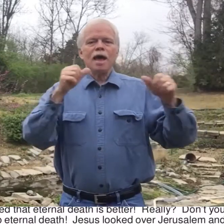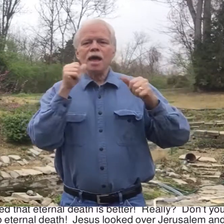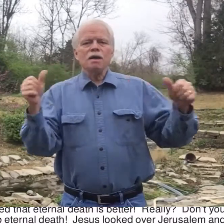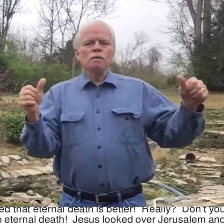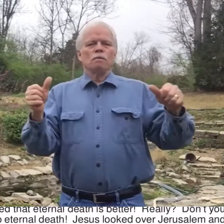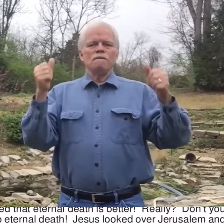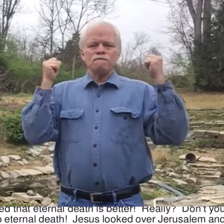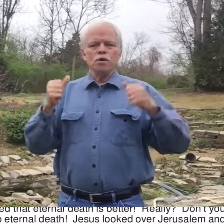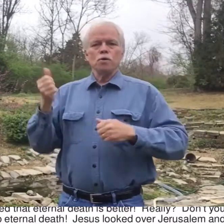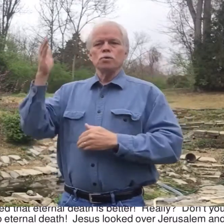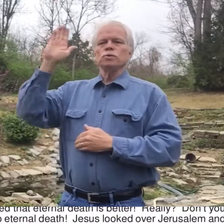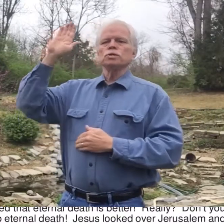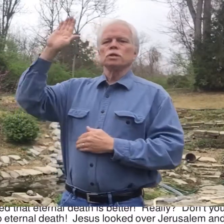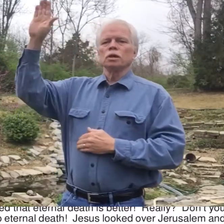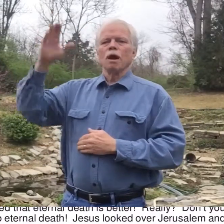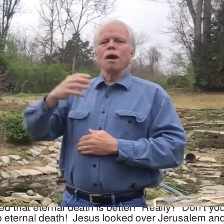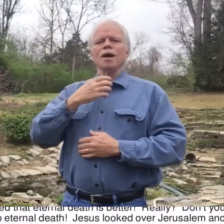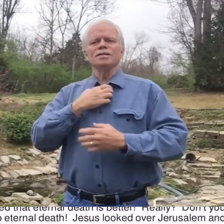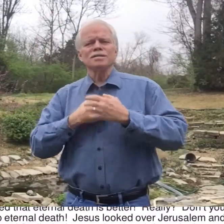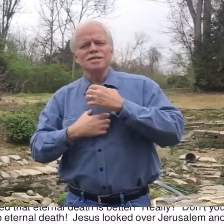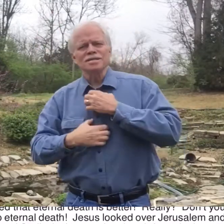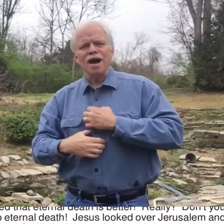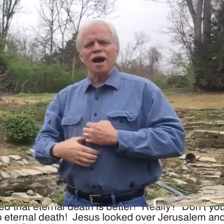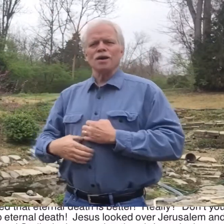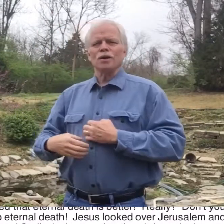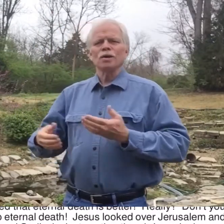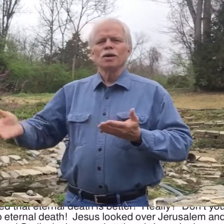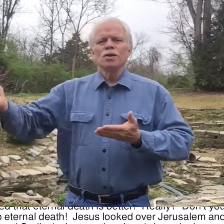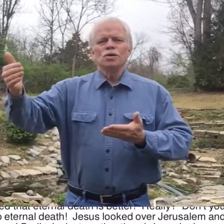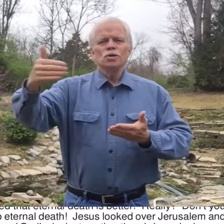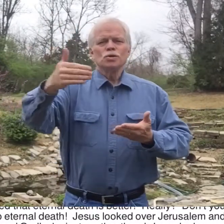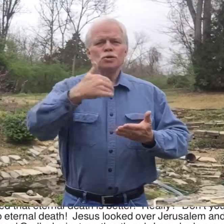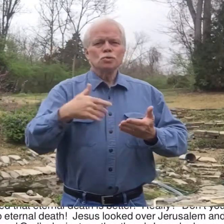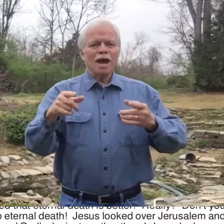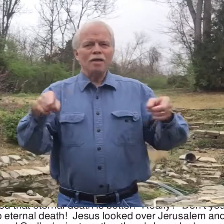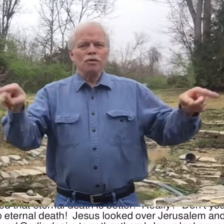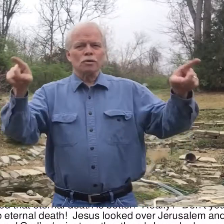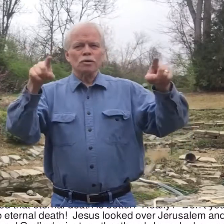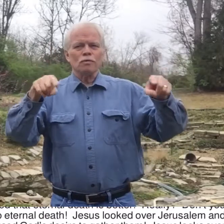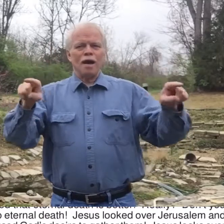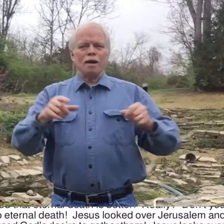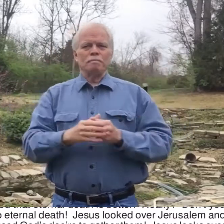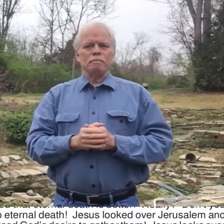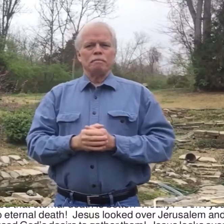They refused God's desire to gather them.